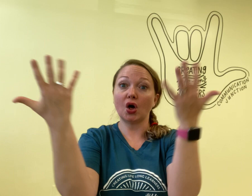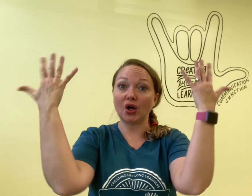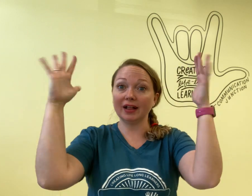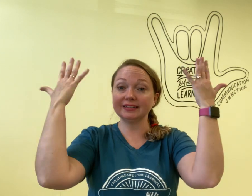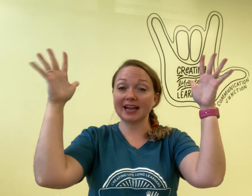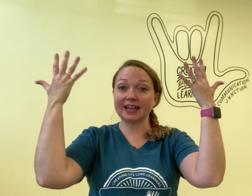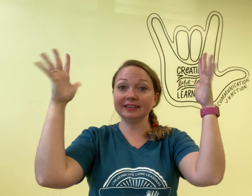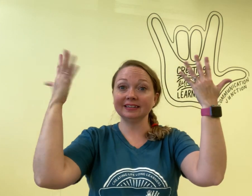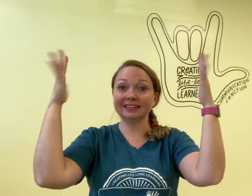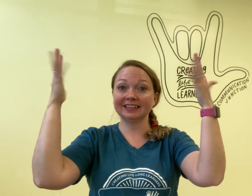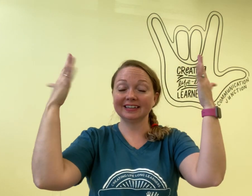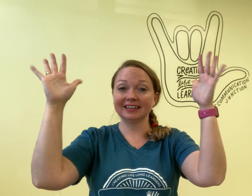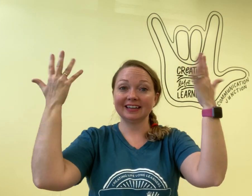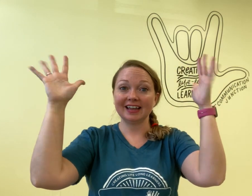all done,